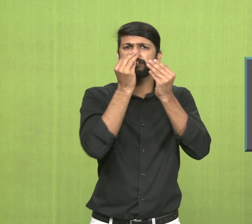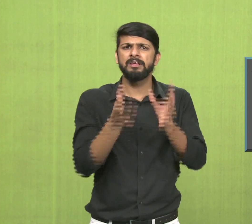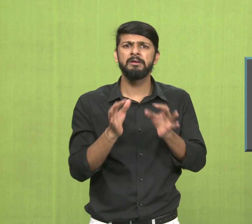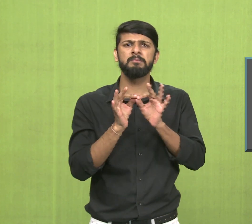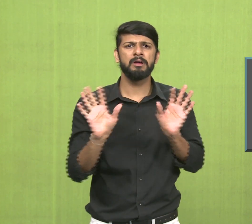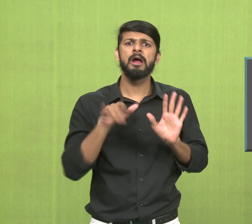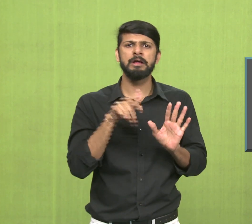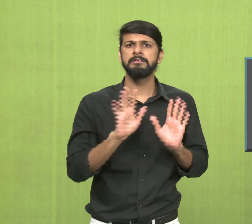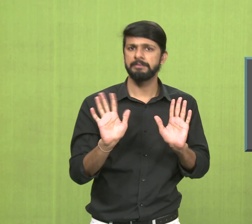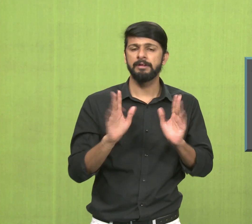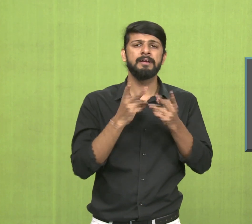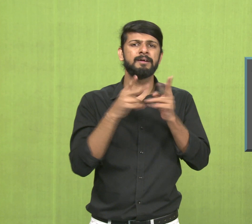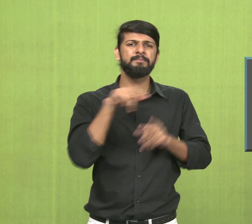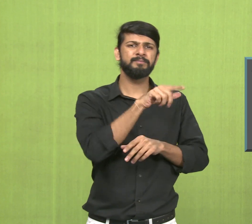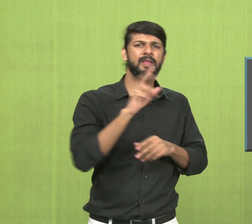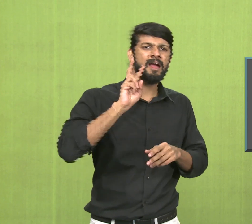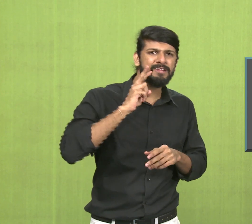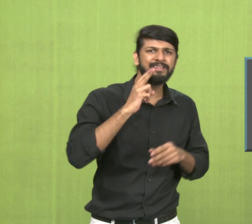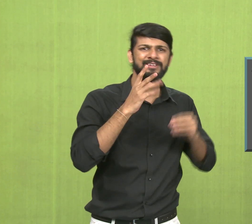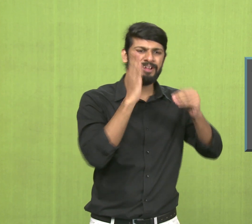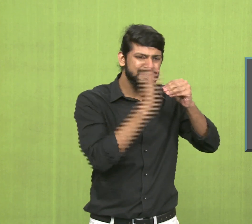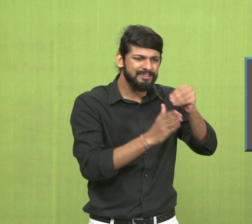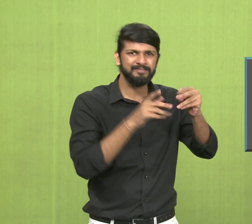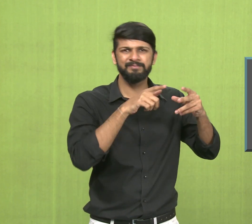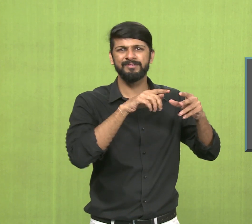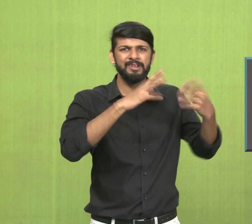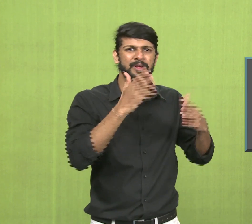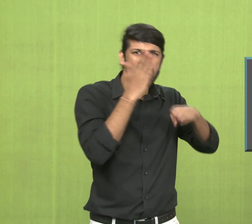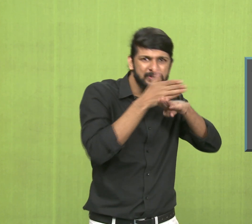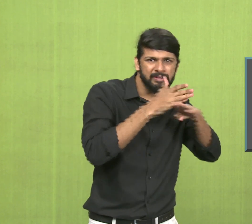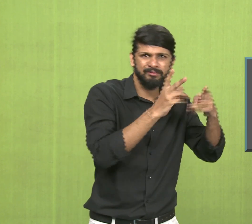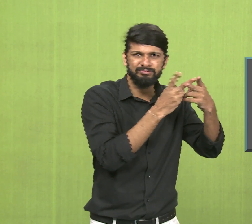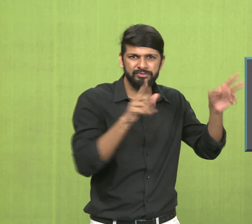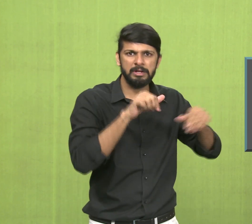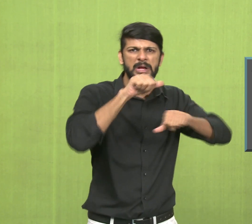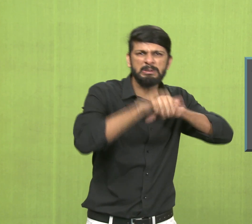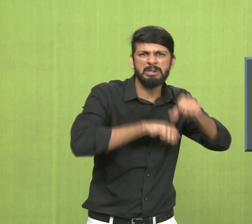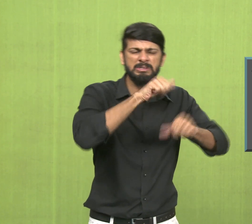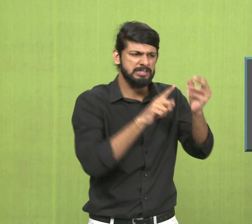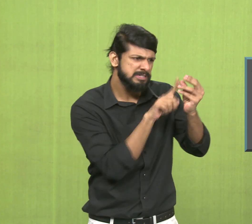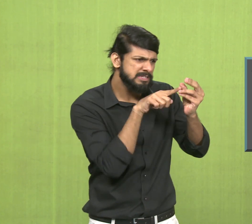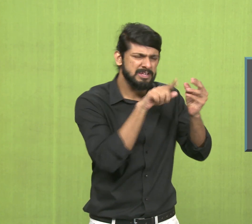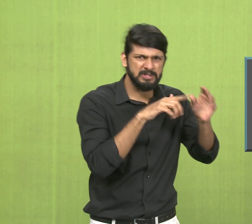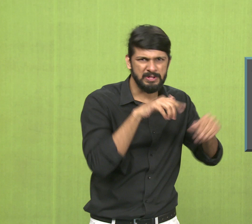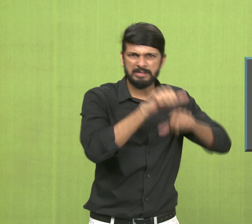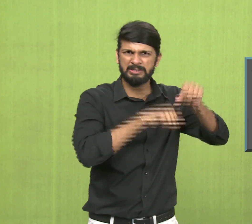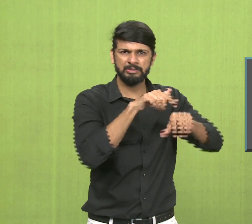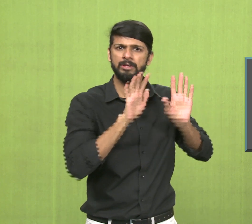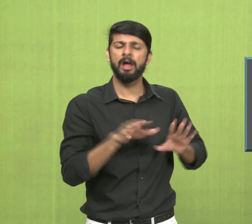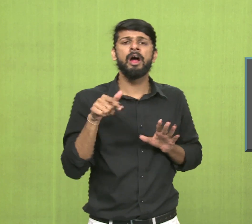simpler and easier than other techniques of printing, because in the other techniques you have to carve